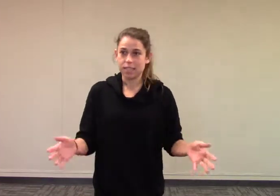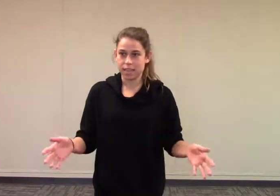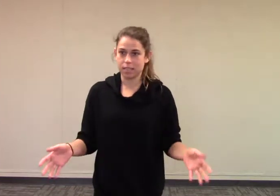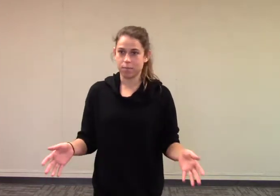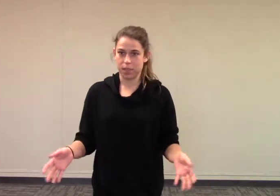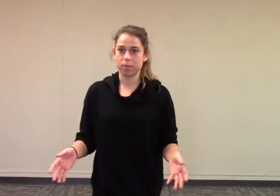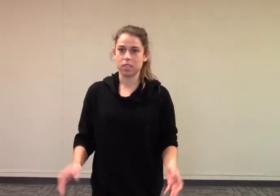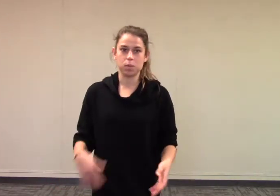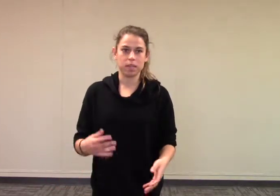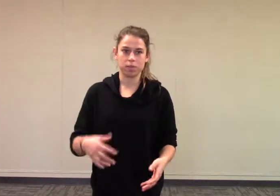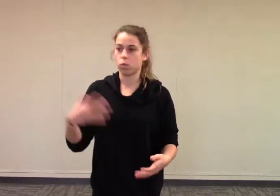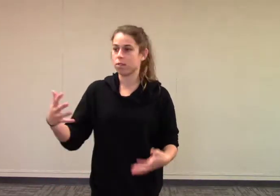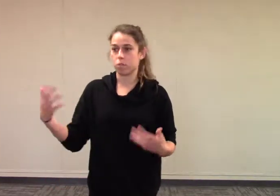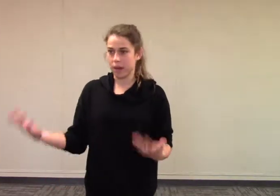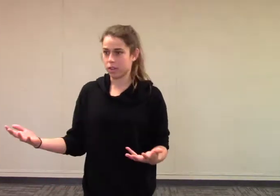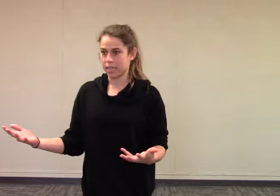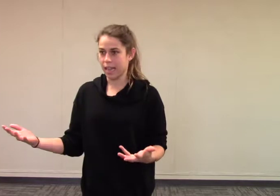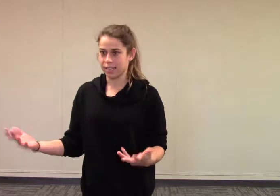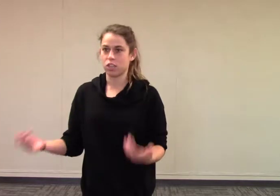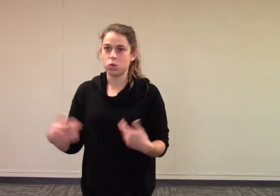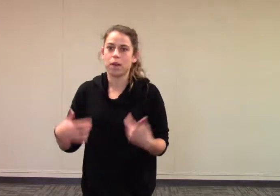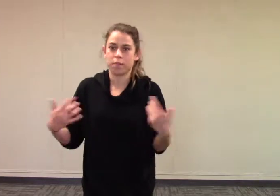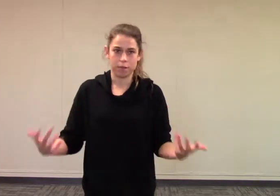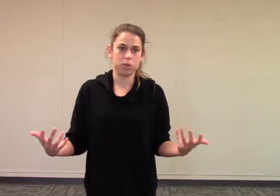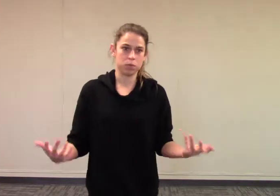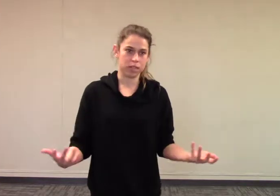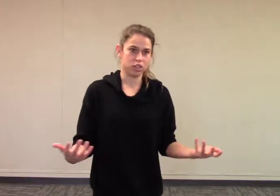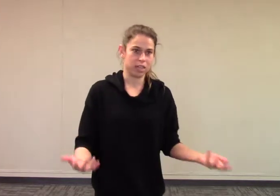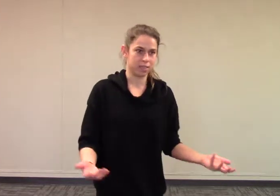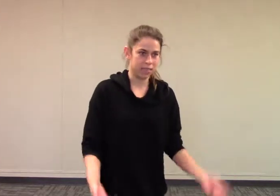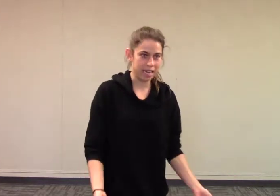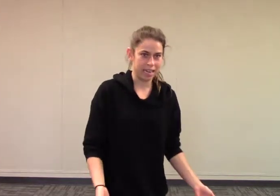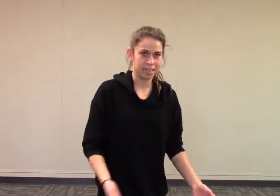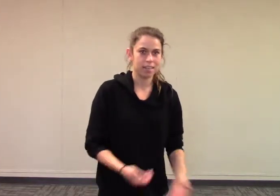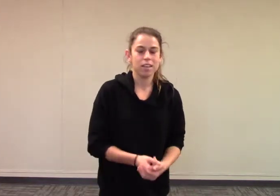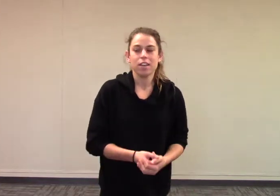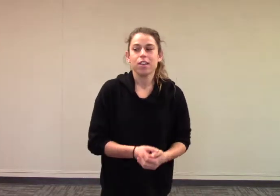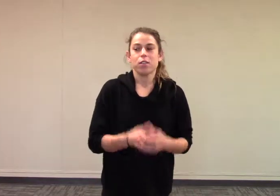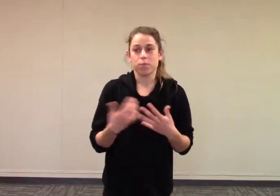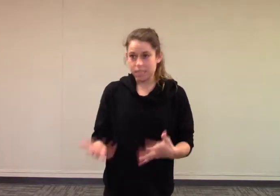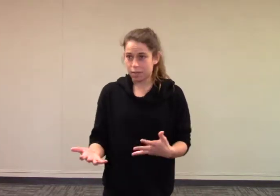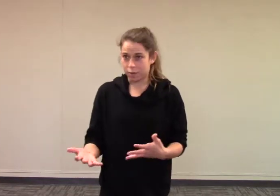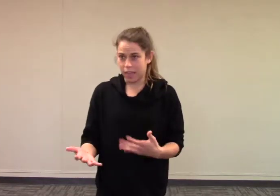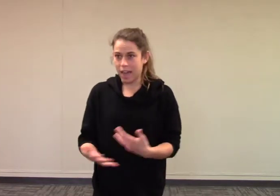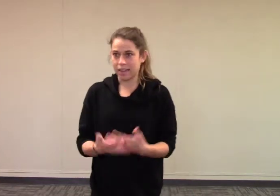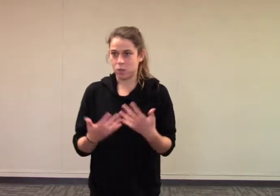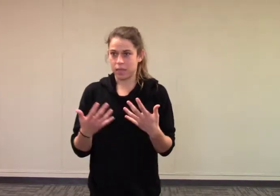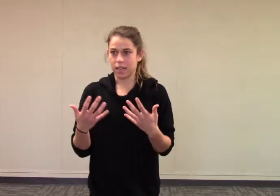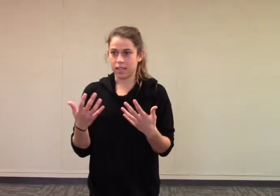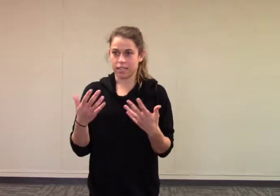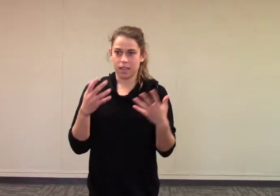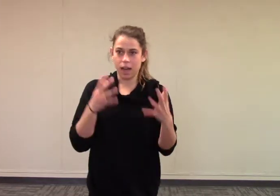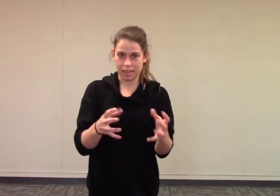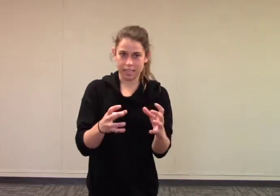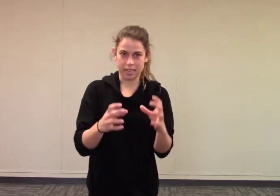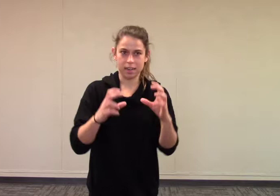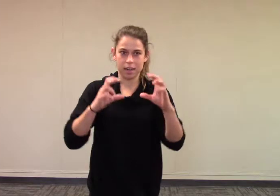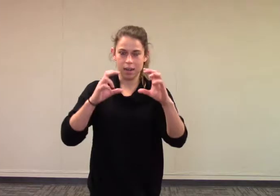devastate some families because if one of your parents has it, you have a 50% chance of getting it. The reason for that is because Huntington is